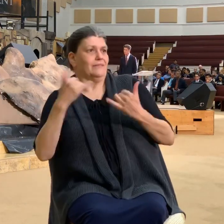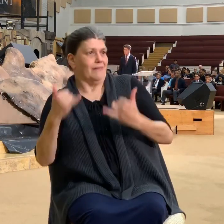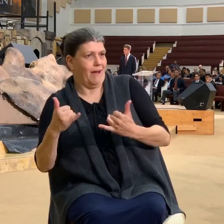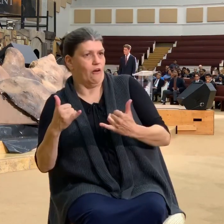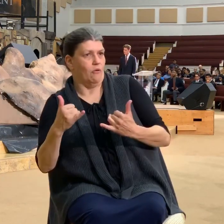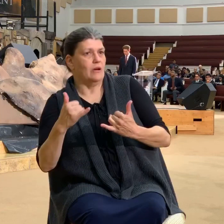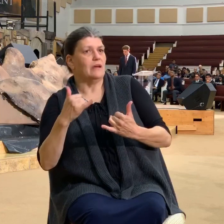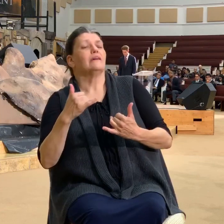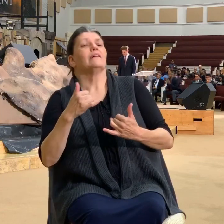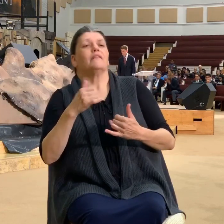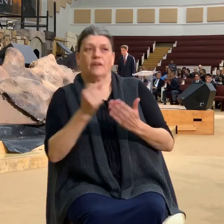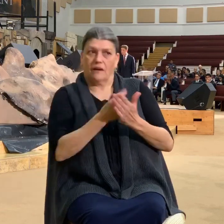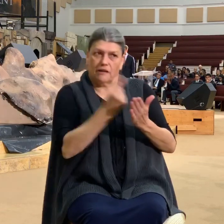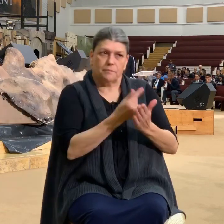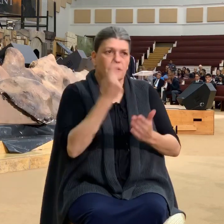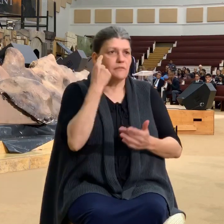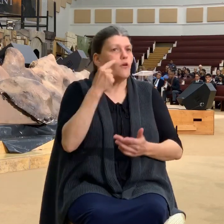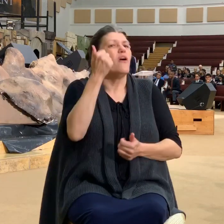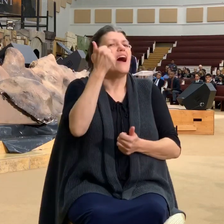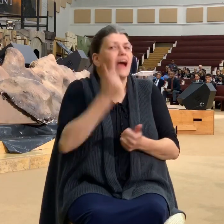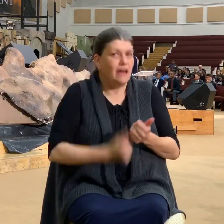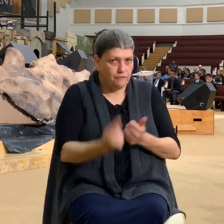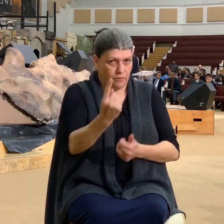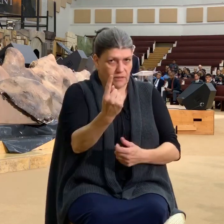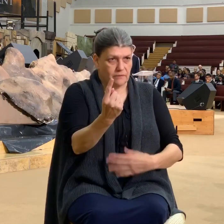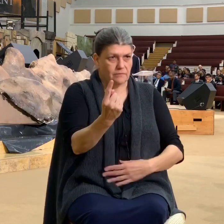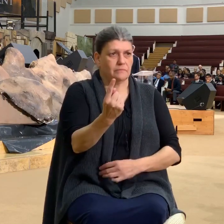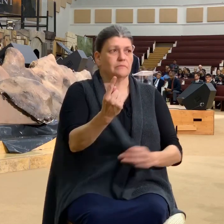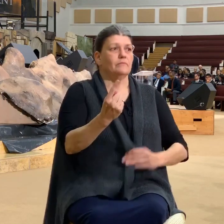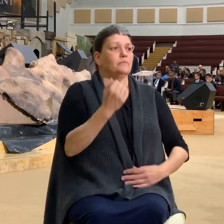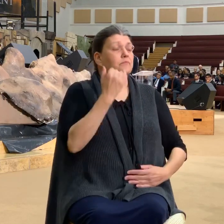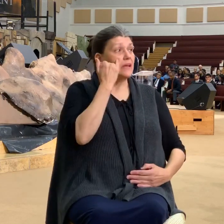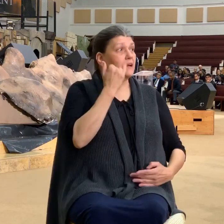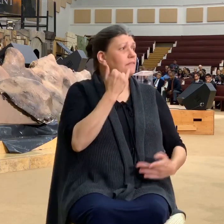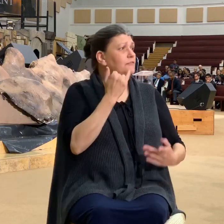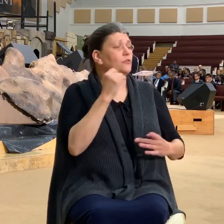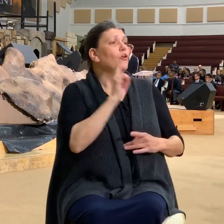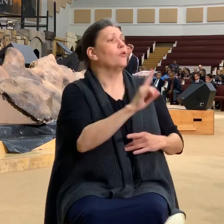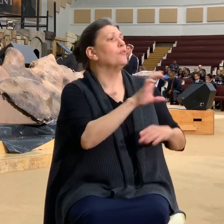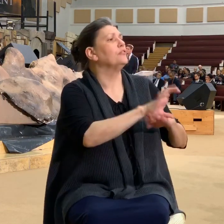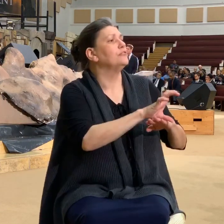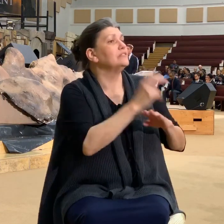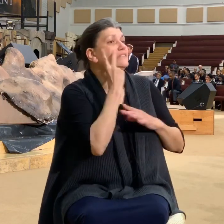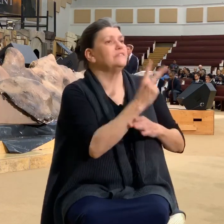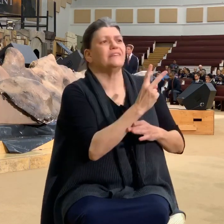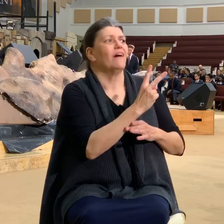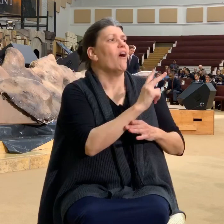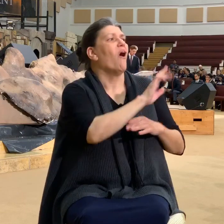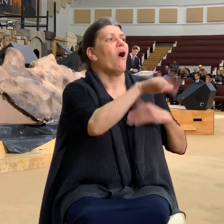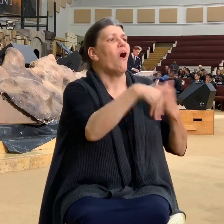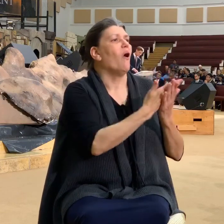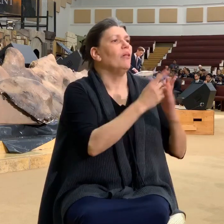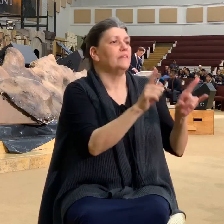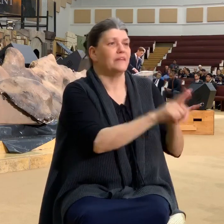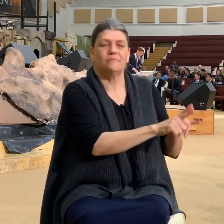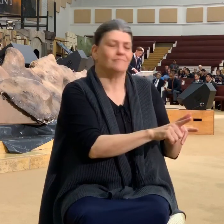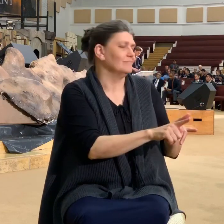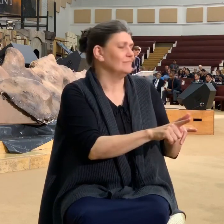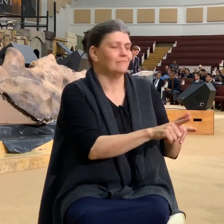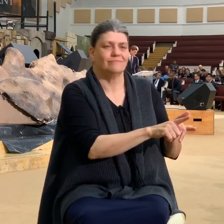everybody. Don't go, if you're watching my internet and they don't allow everybody in their church, you need to find you a different church.